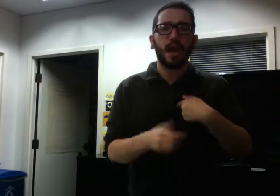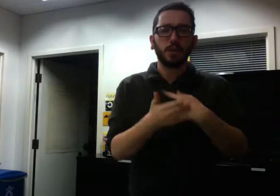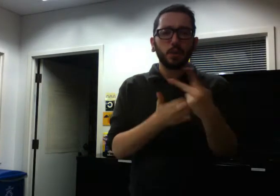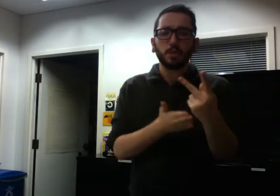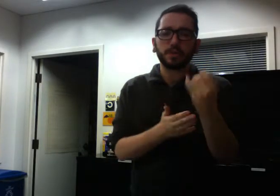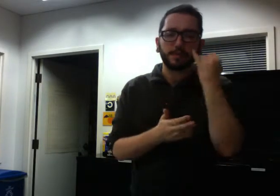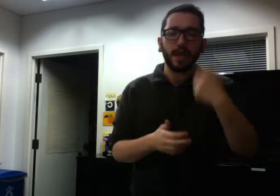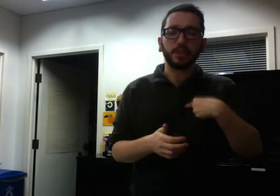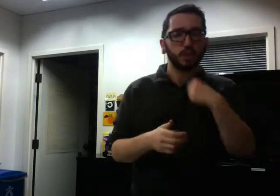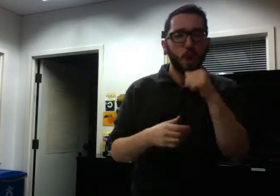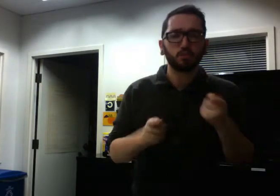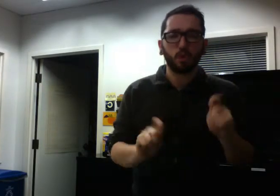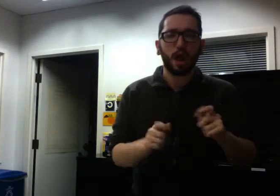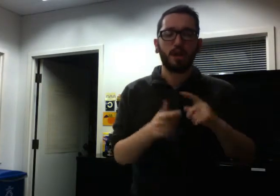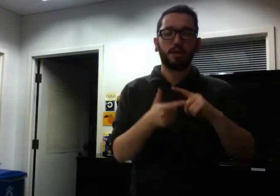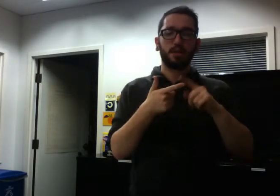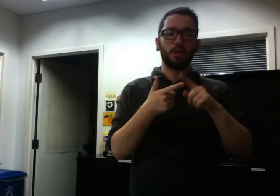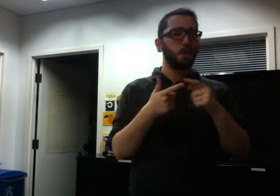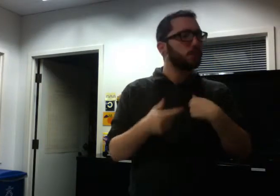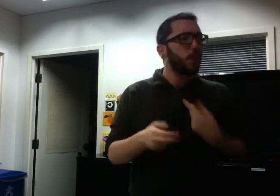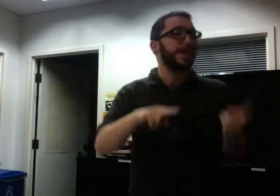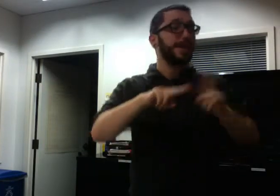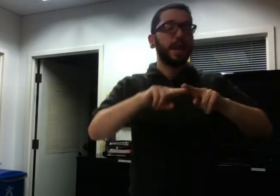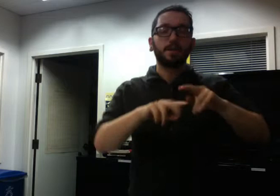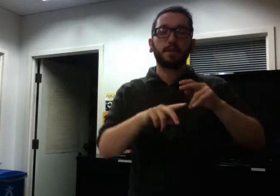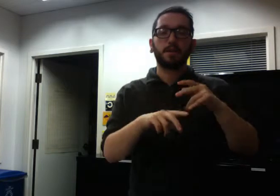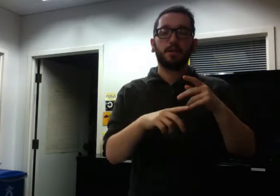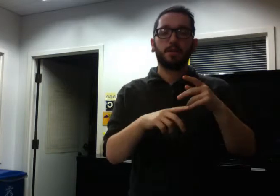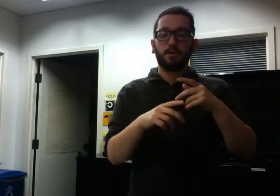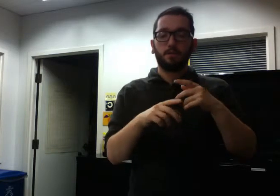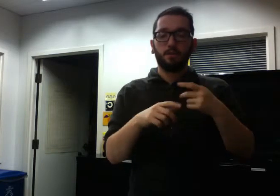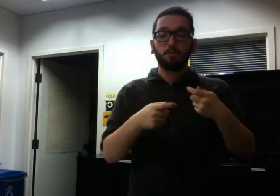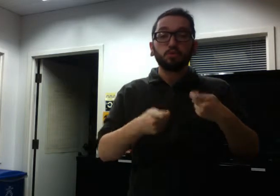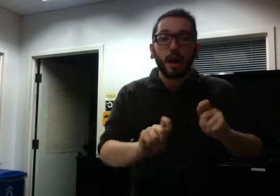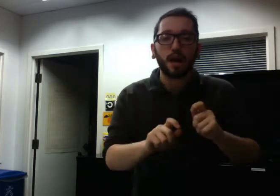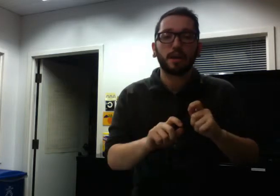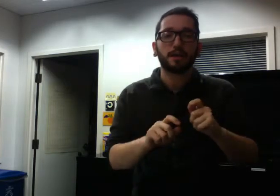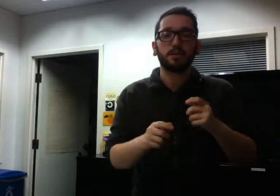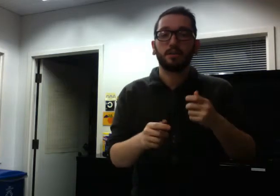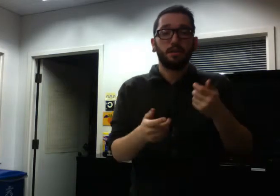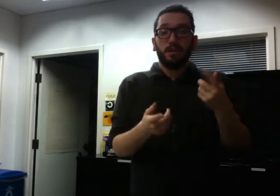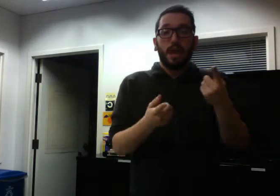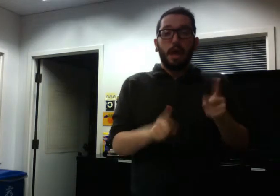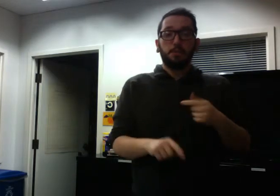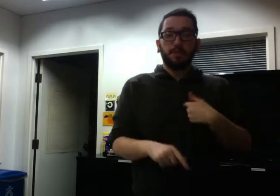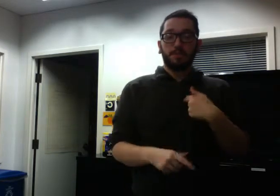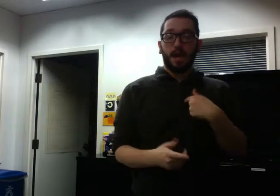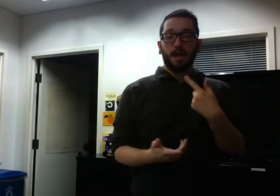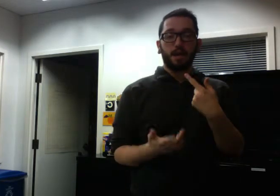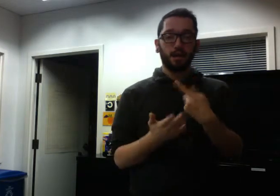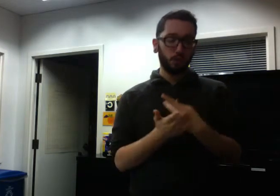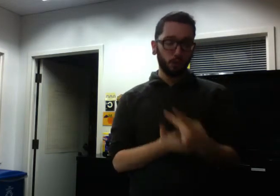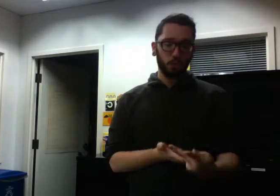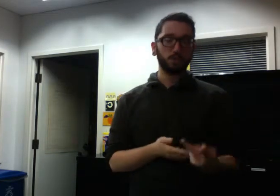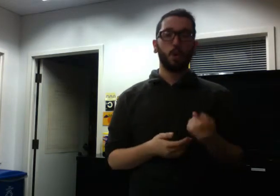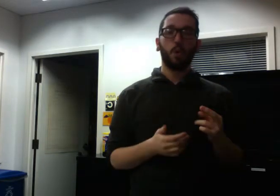by trying, whether I succeed or not? Often, we're stuck in negativity or